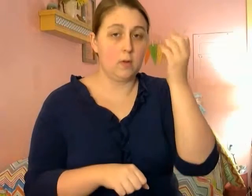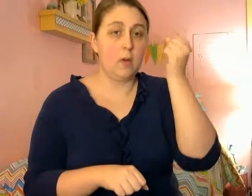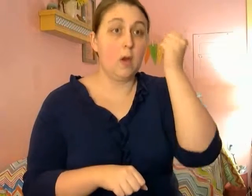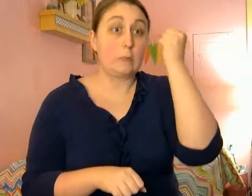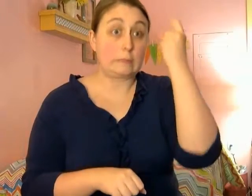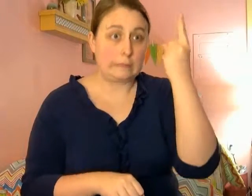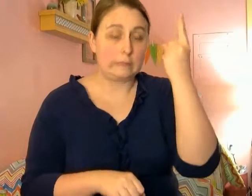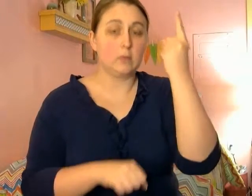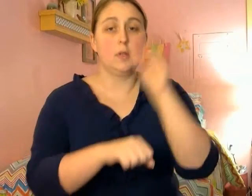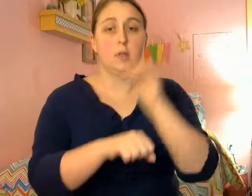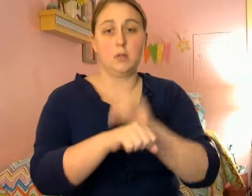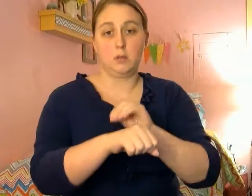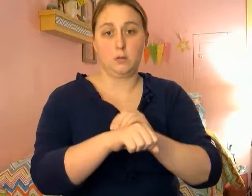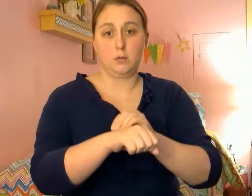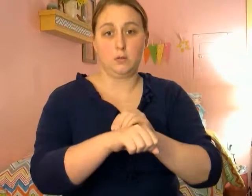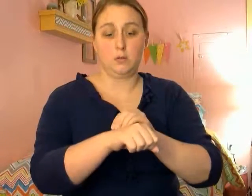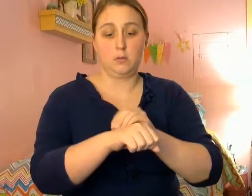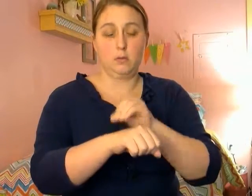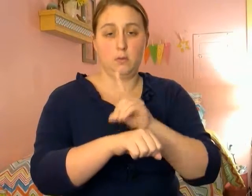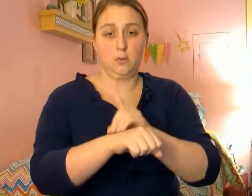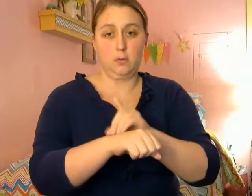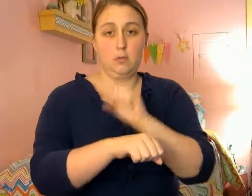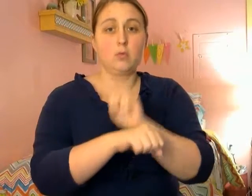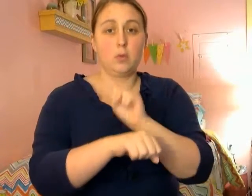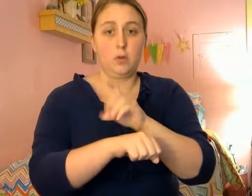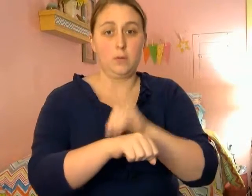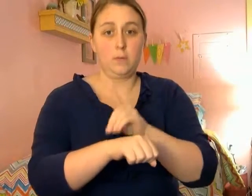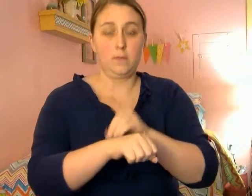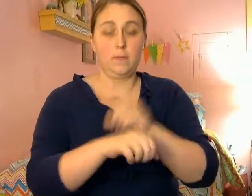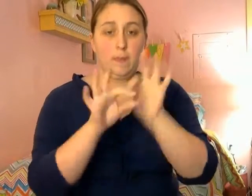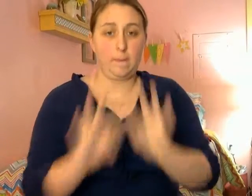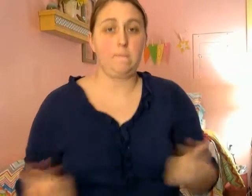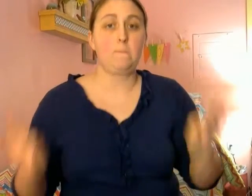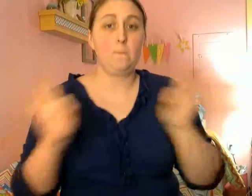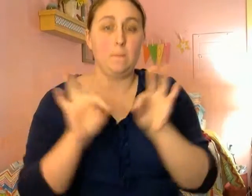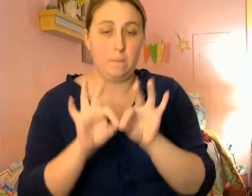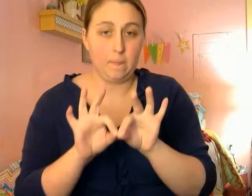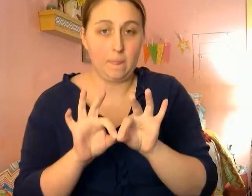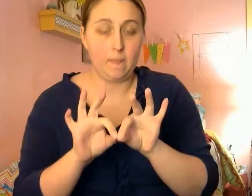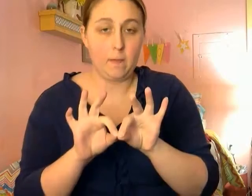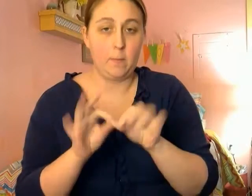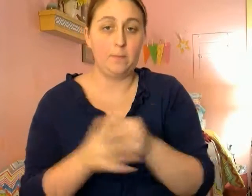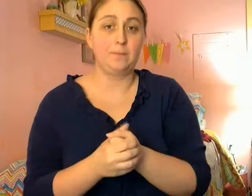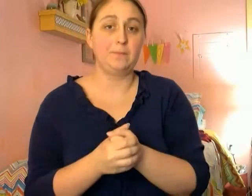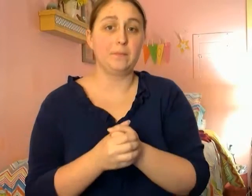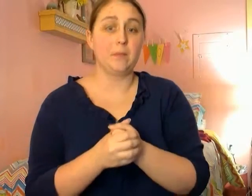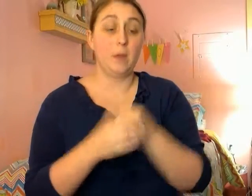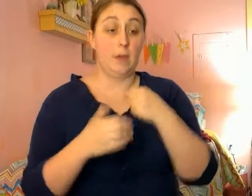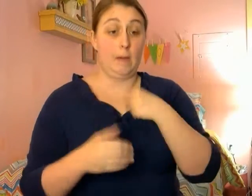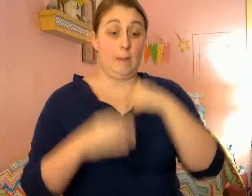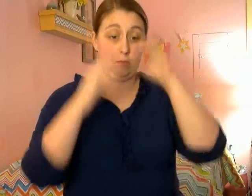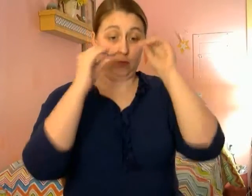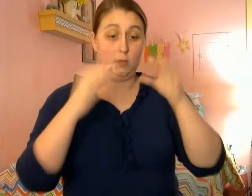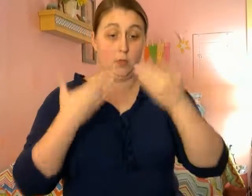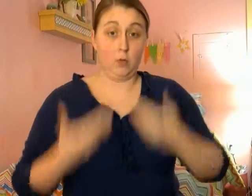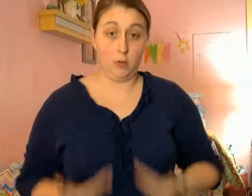from them. Very importantly, too, it gives me an opportunity to see what they know and what they